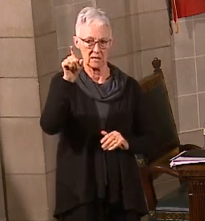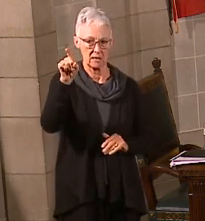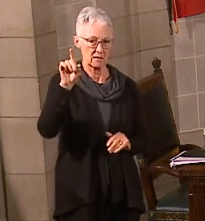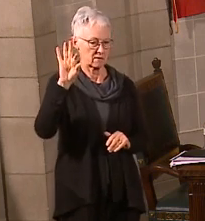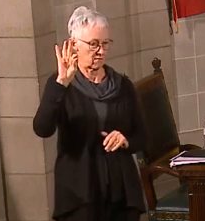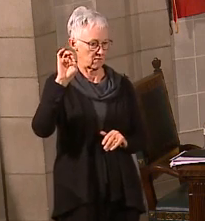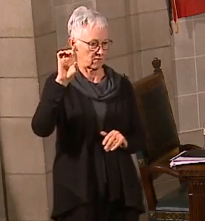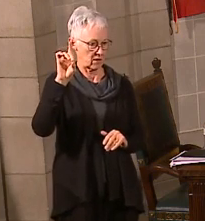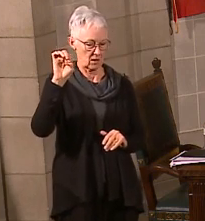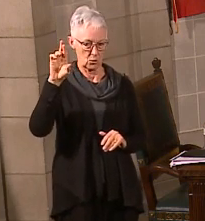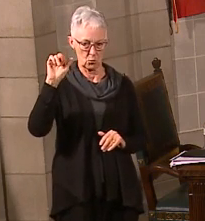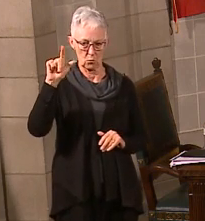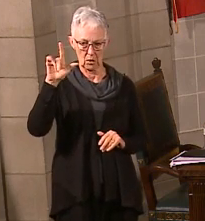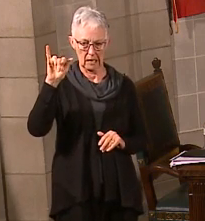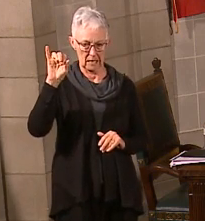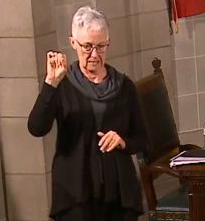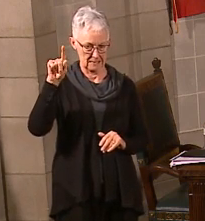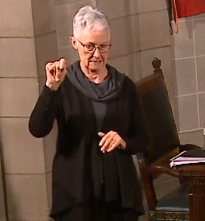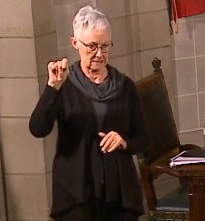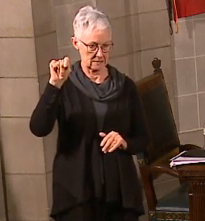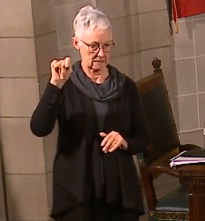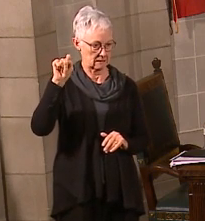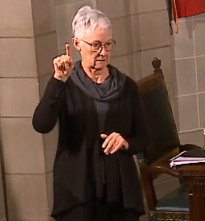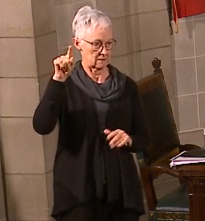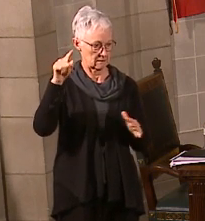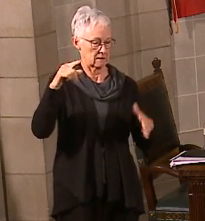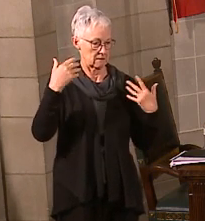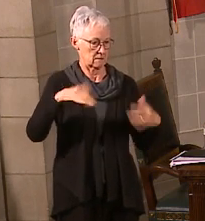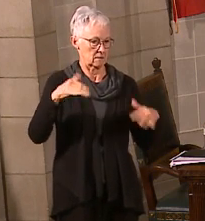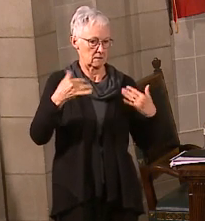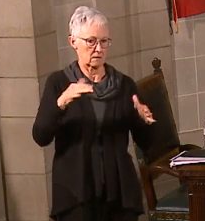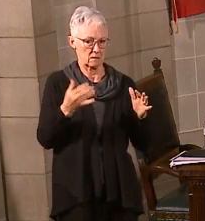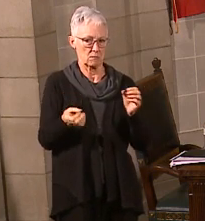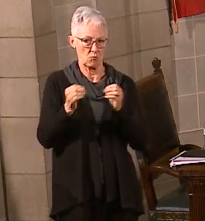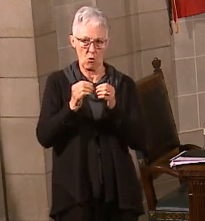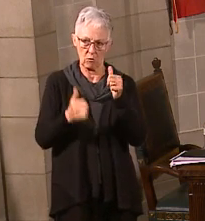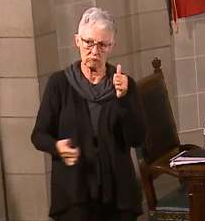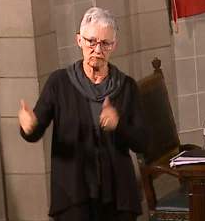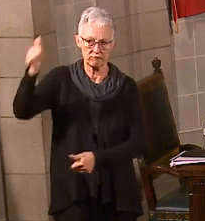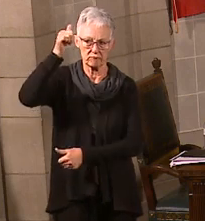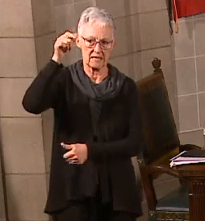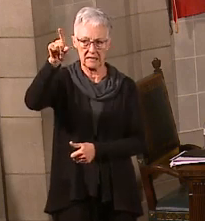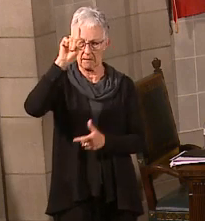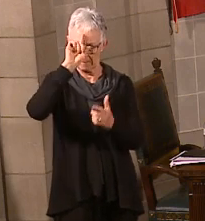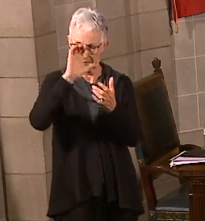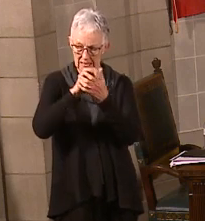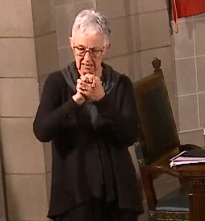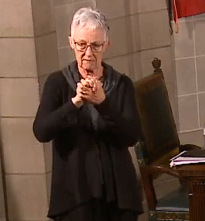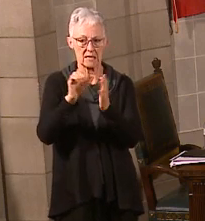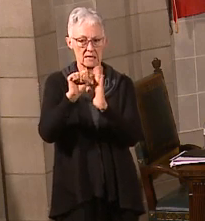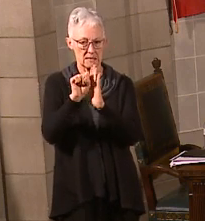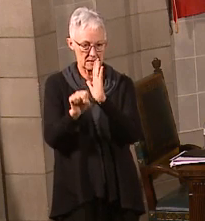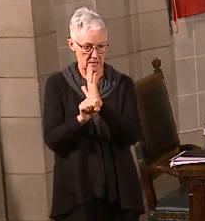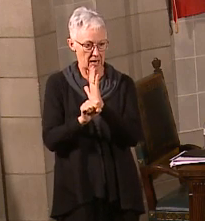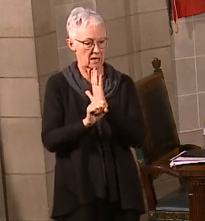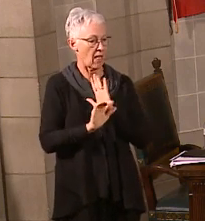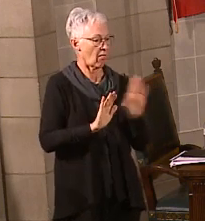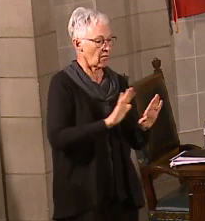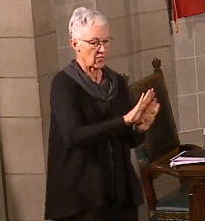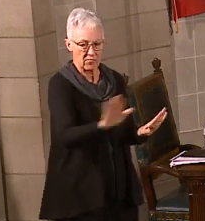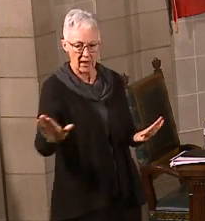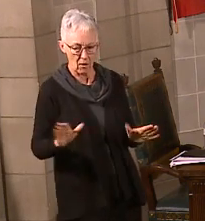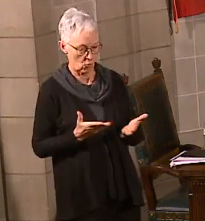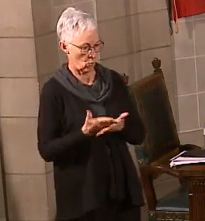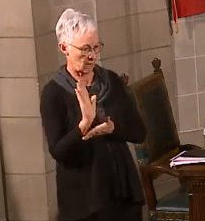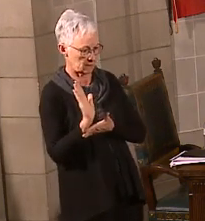federalist administration I have seen since Ronald Reagan. So he's a big believer in states' rights. I expect that that's what we'll continue to see. Now, I know the president wants